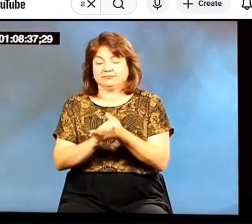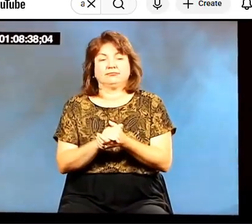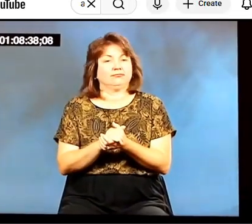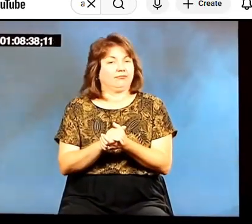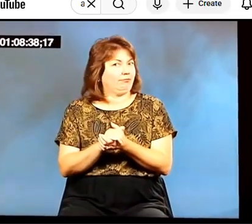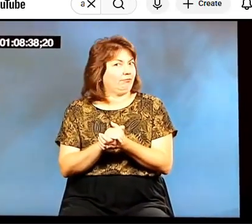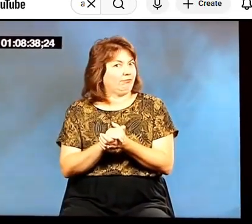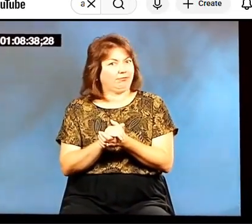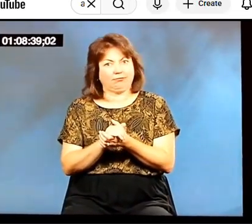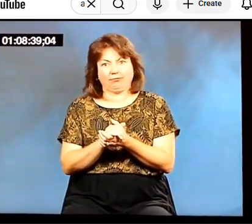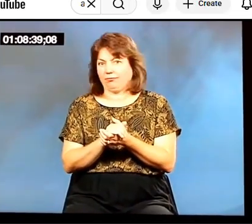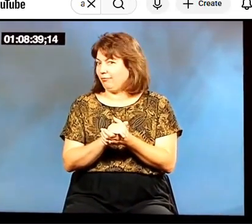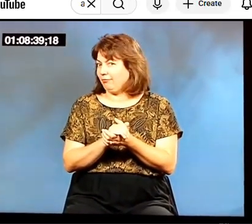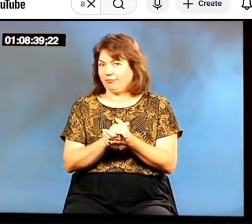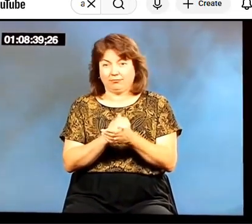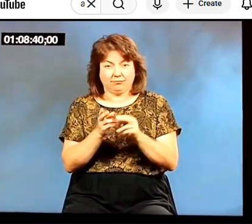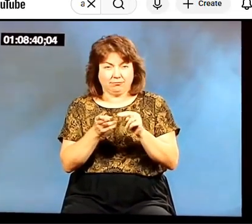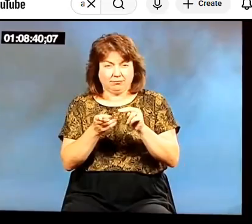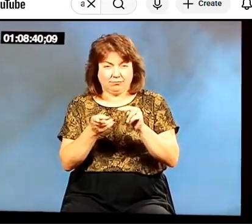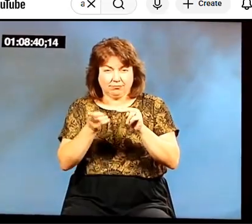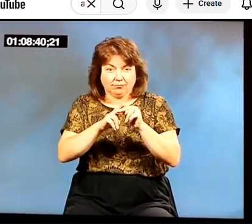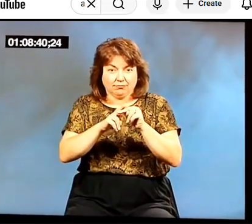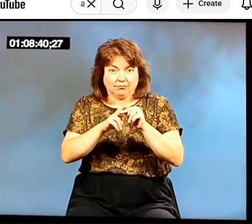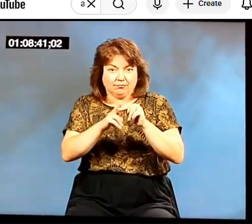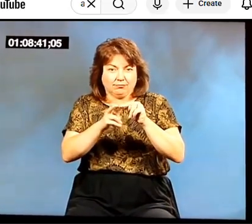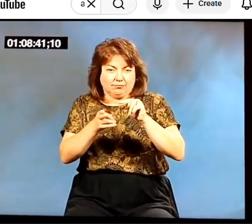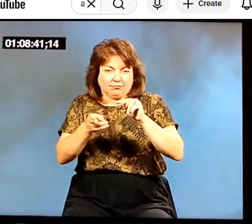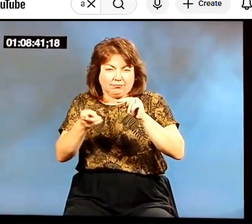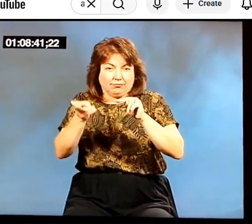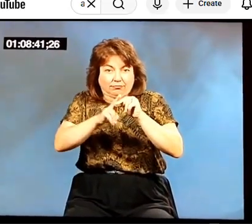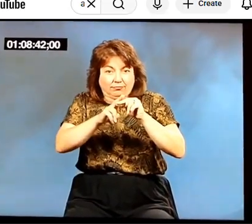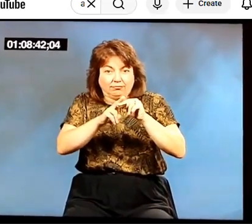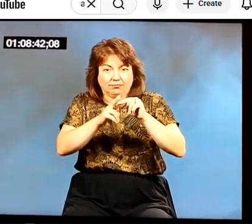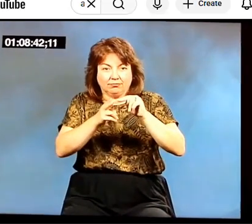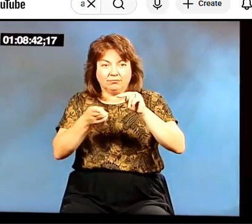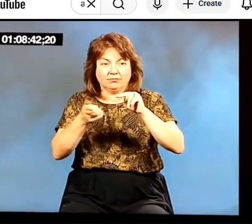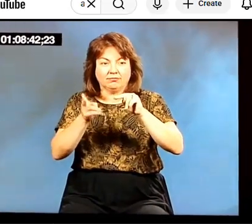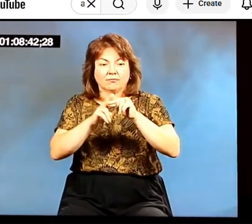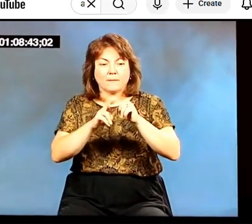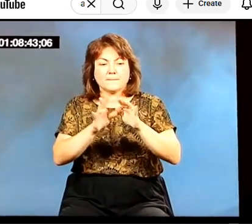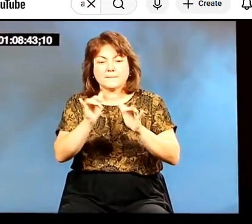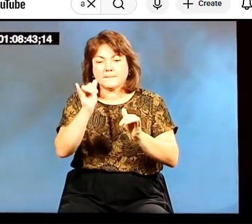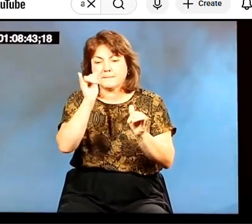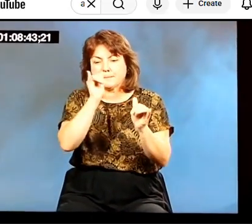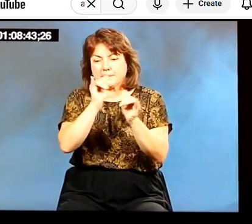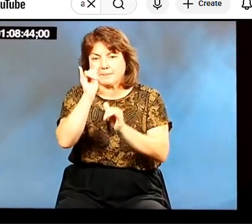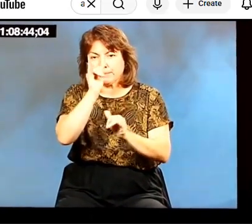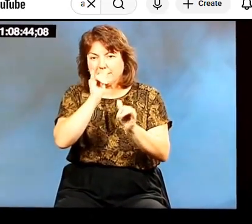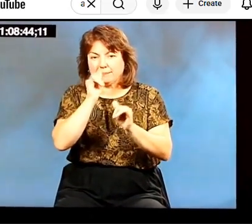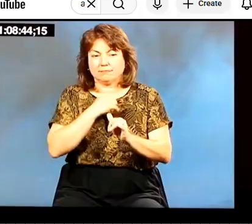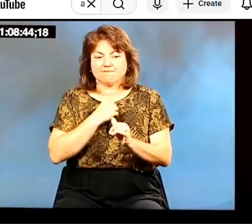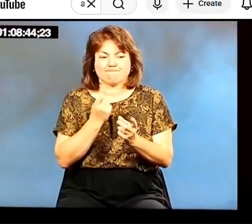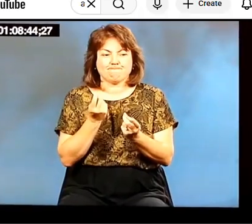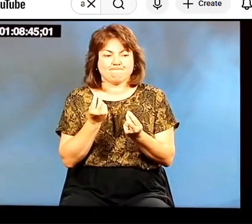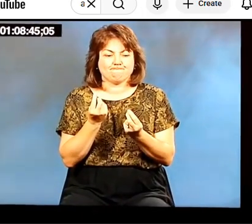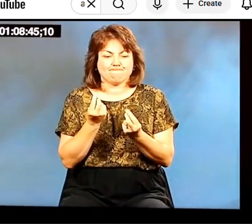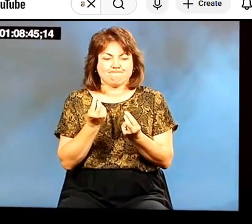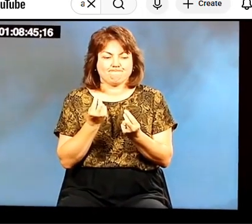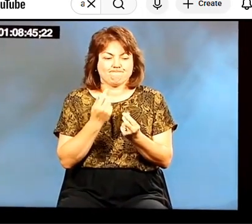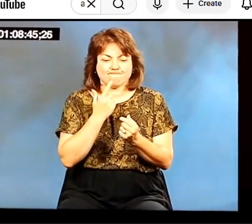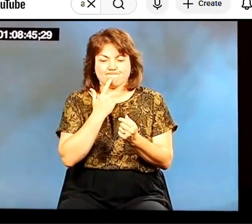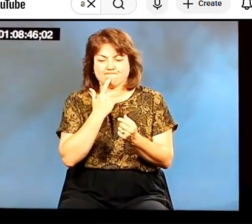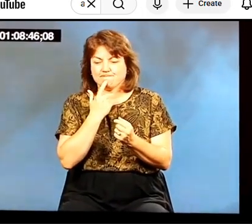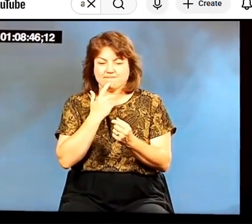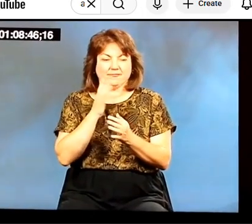hard. And I dried my hands and put on some lotion, and the burning intensified.